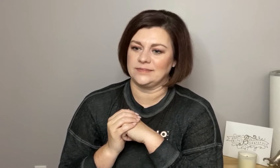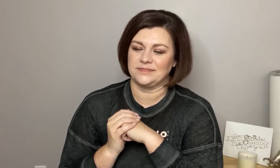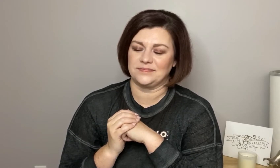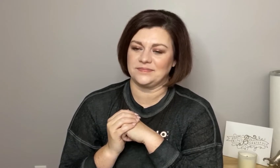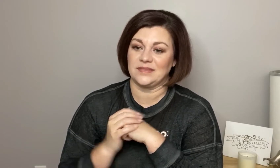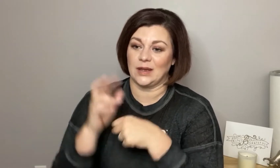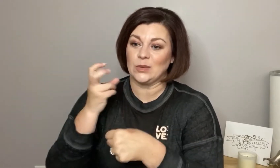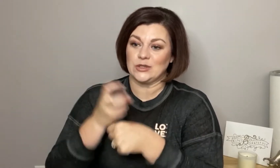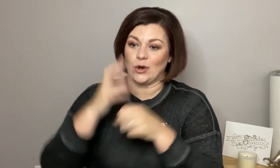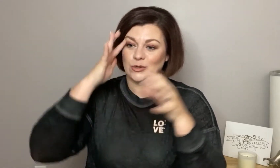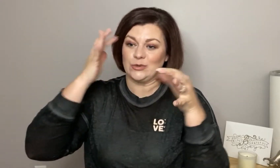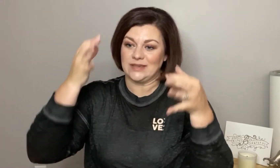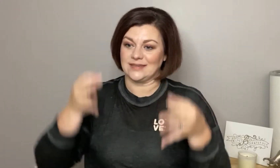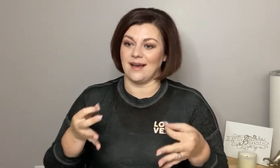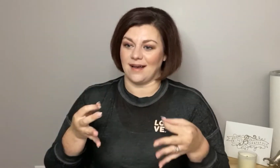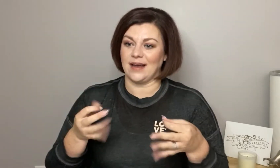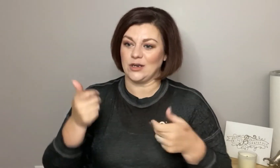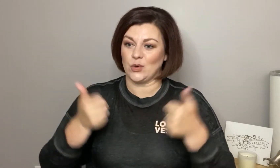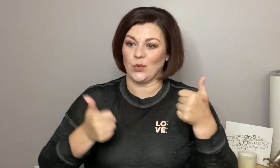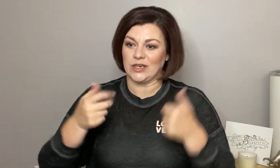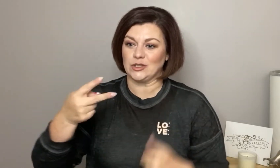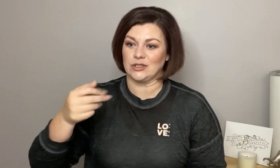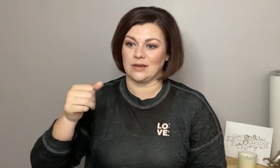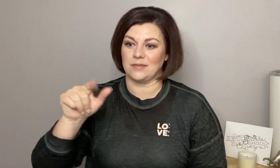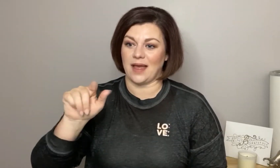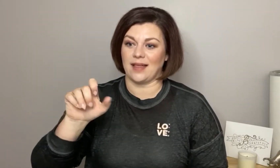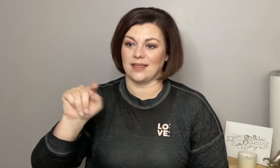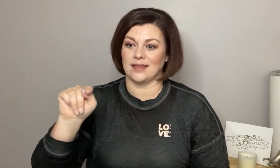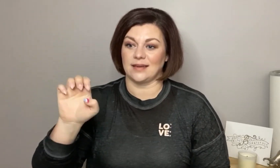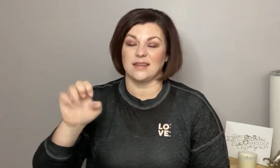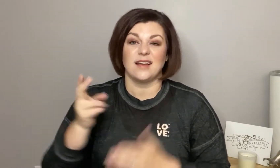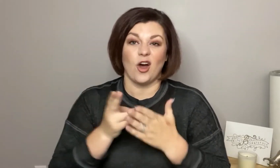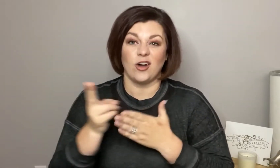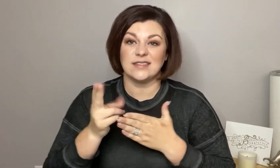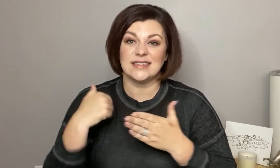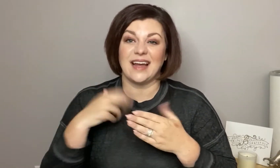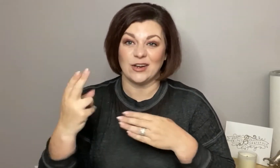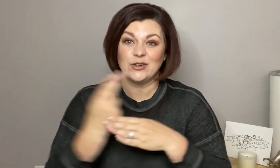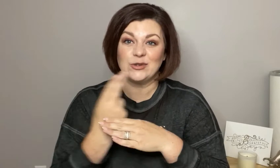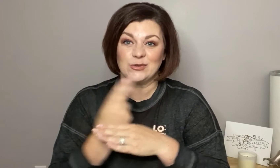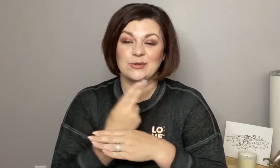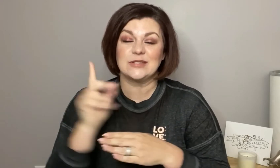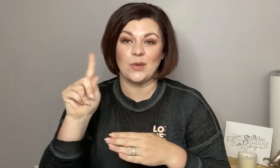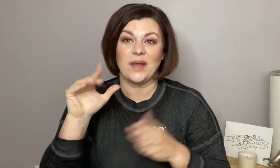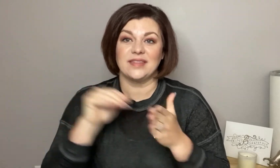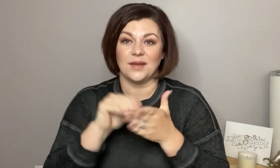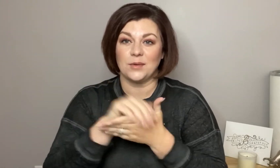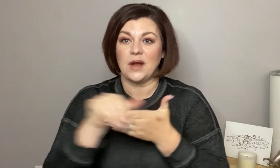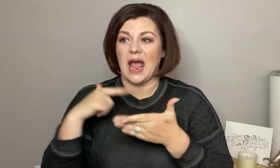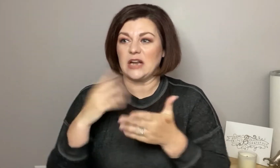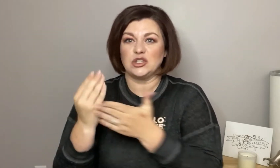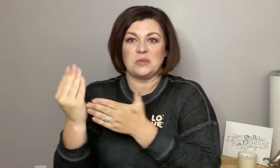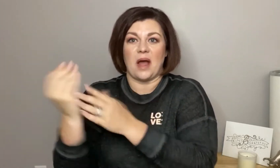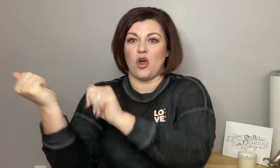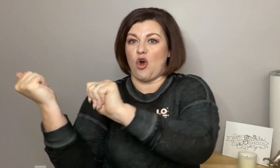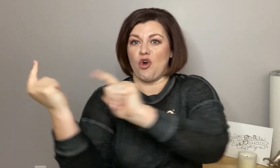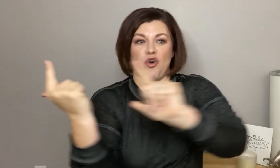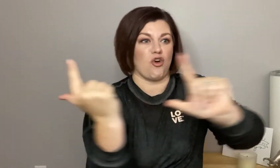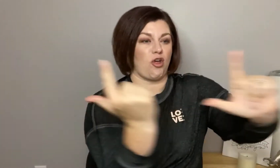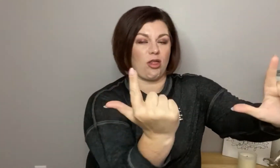boy. It was hard to decide which of all of her palettes I would get. And honestly, I could see myself